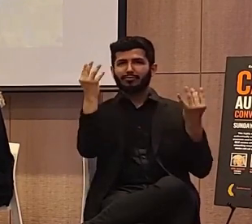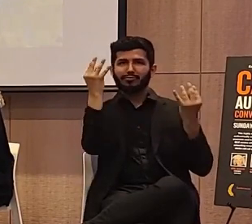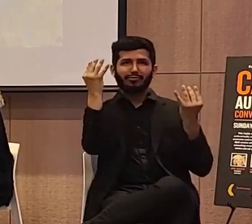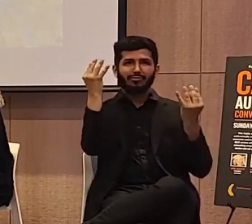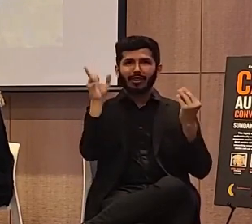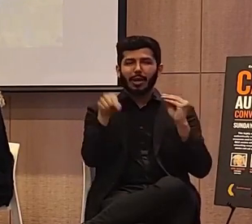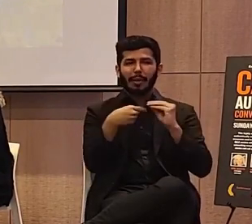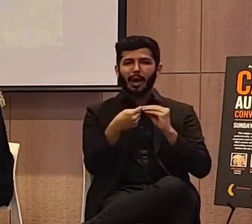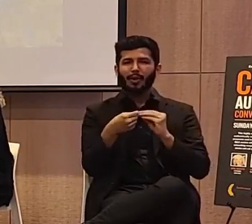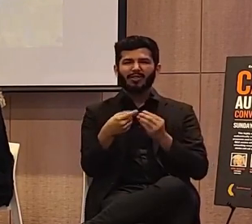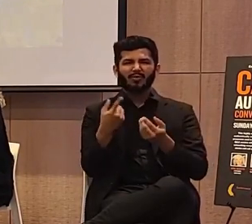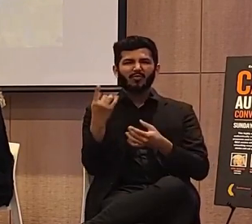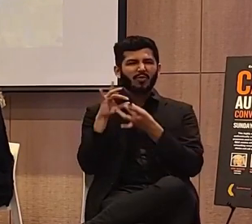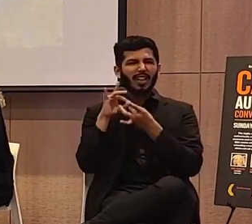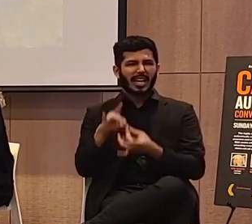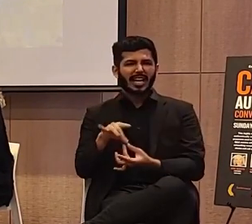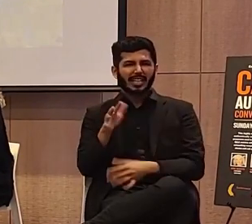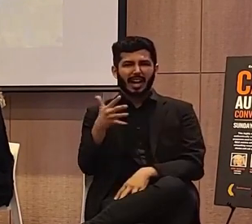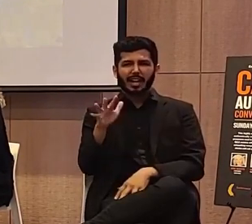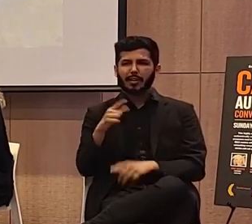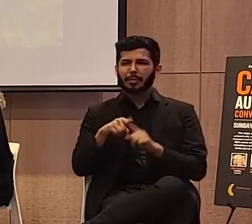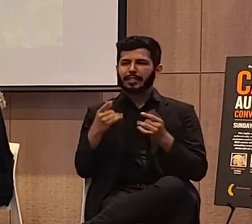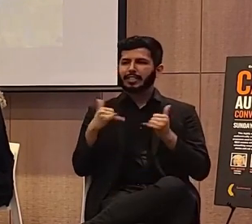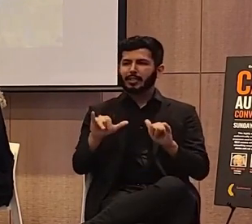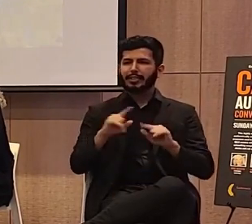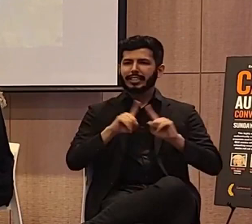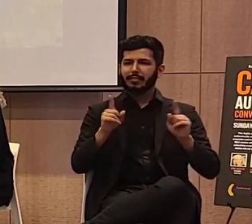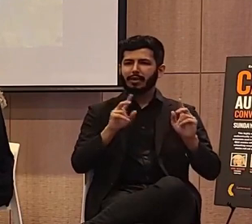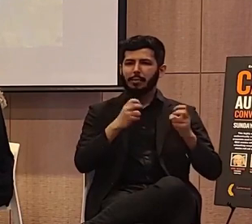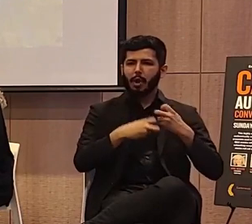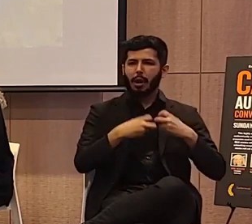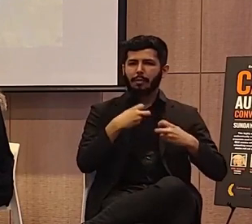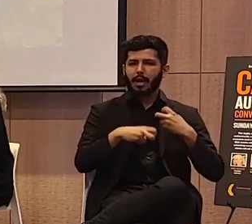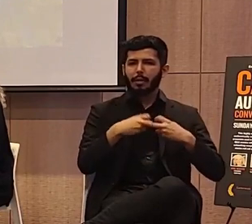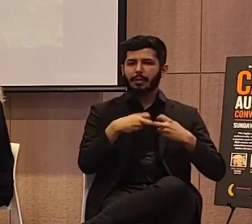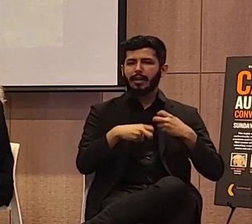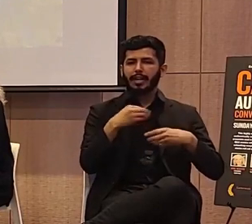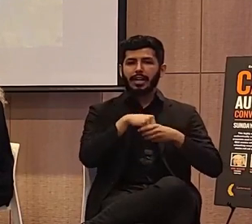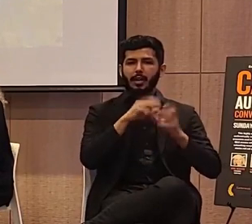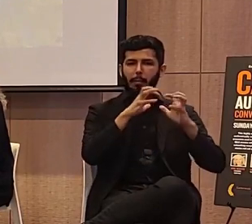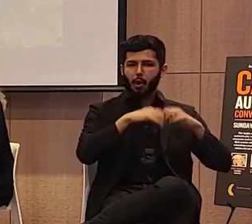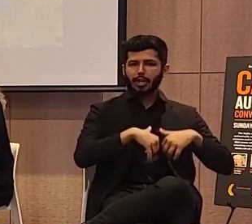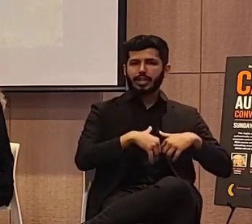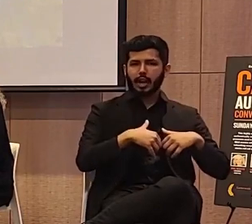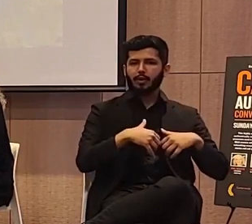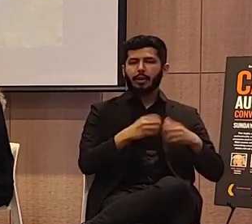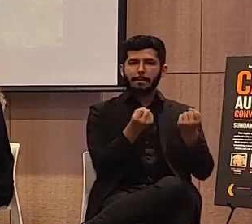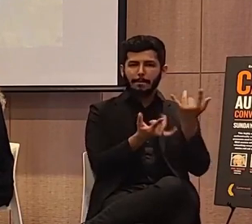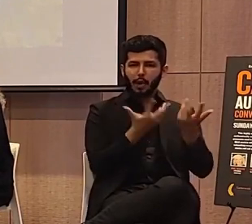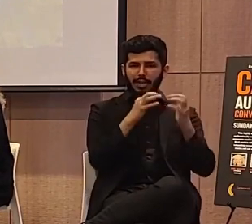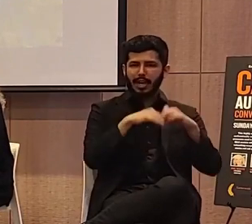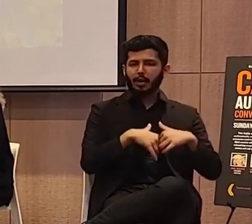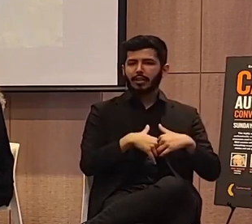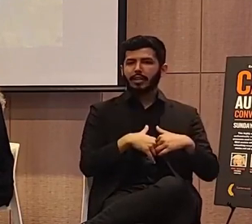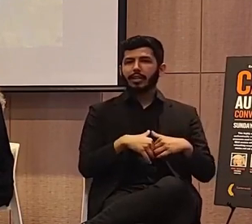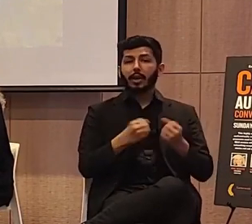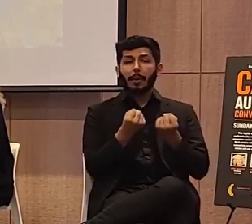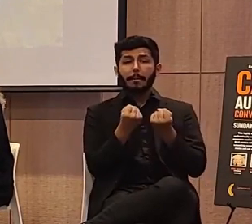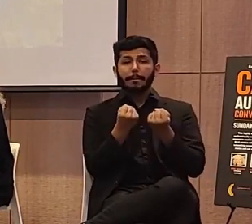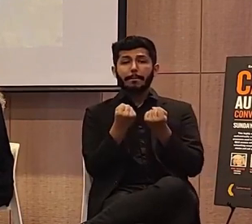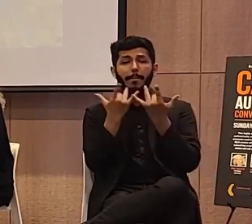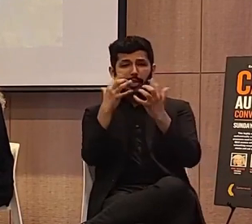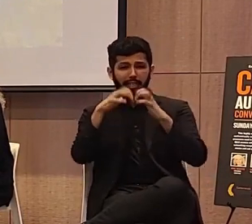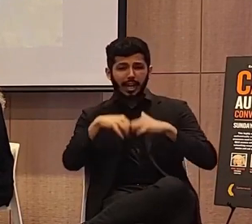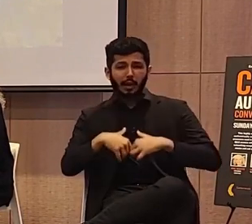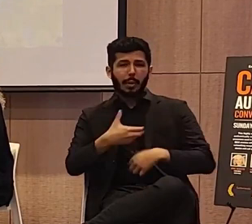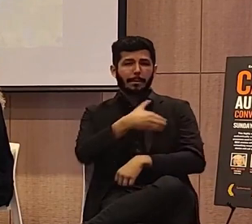somewhat related but very different grounded problem in Burn It Down. The full title is Burn It Down, Power, Complicity, and a